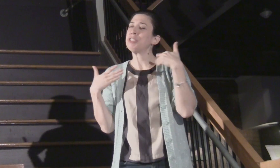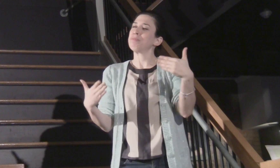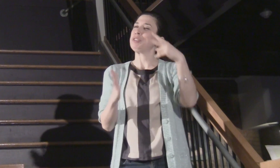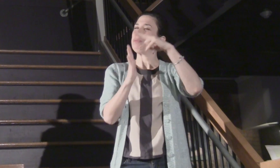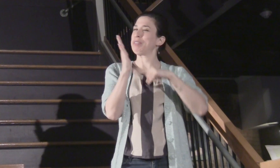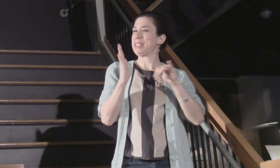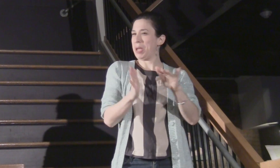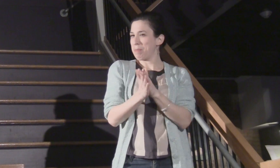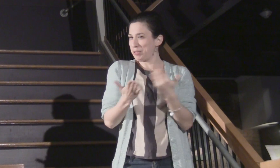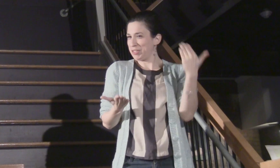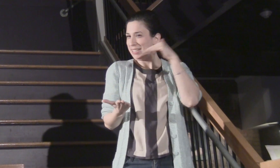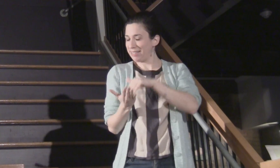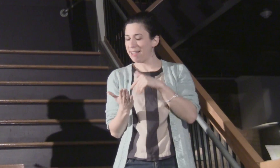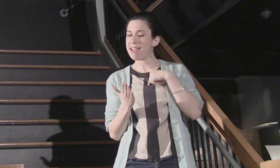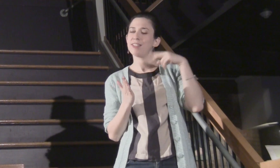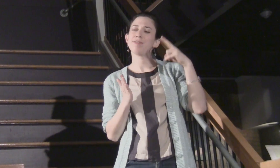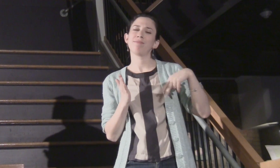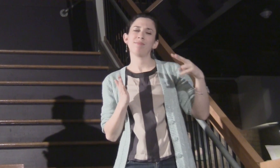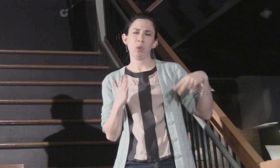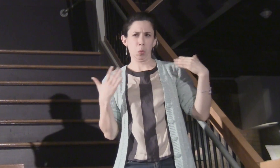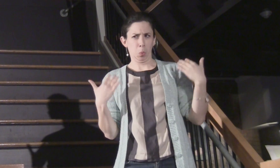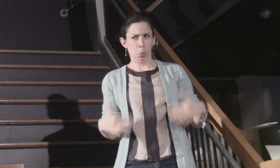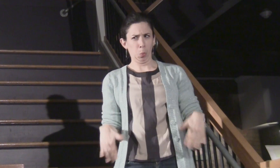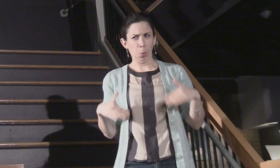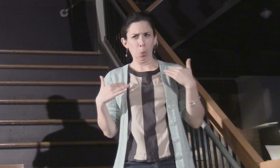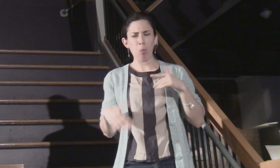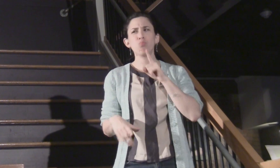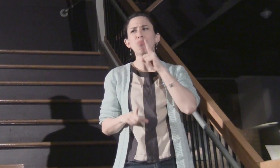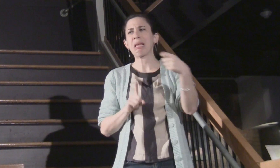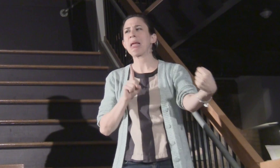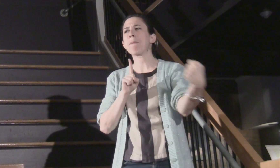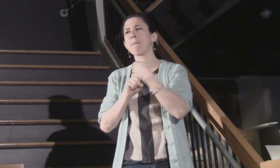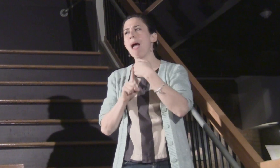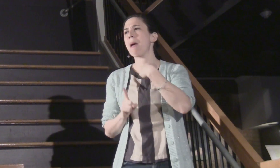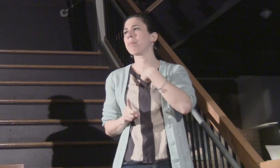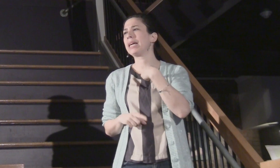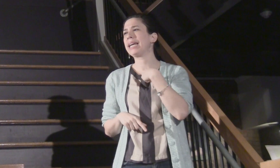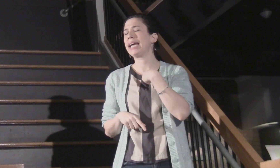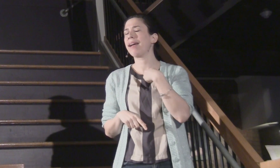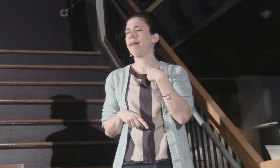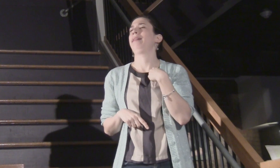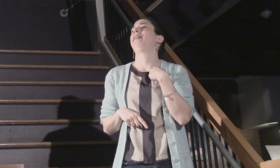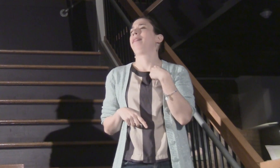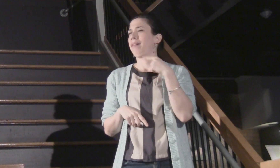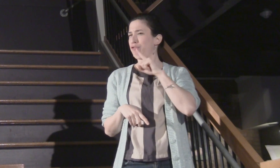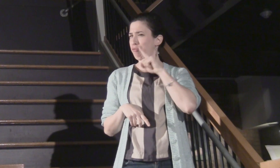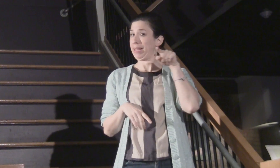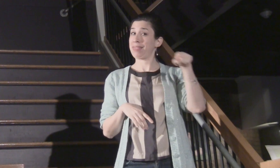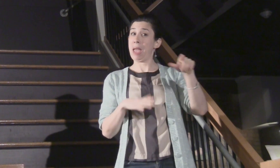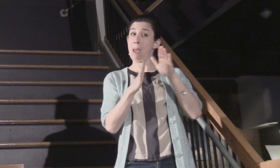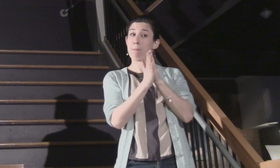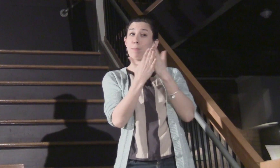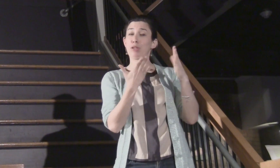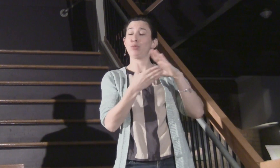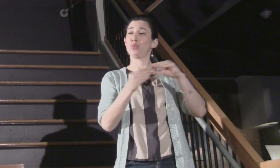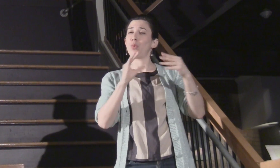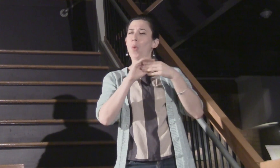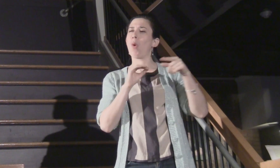when I became an adult, I said, okay, I'm going to read this book again. And wow, it really impacted me. Really,